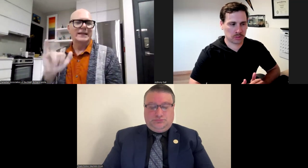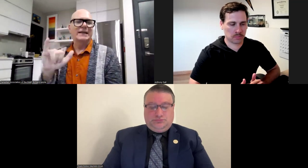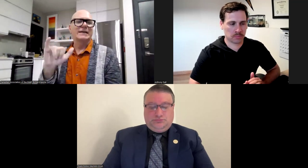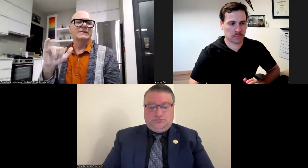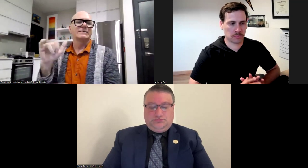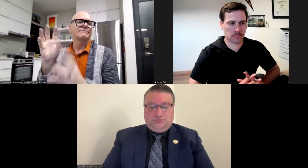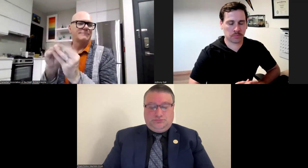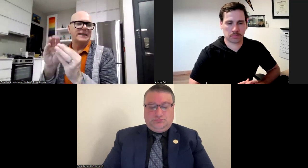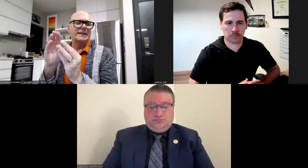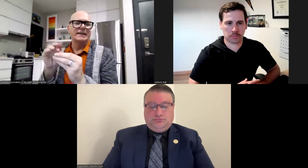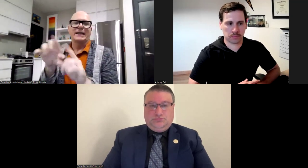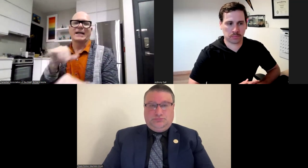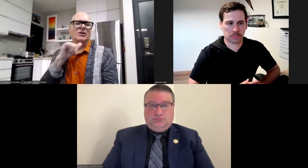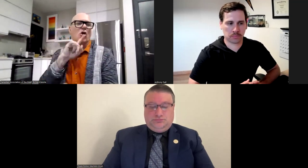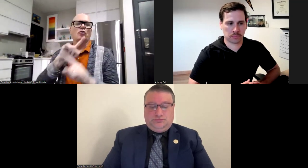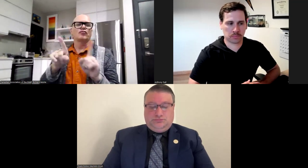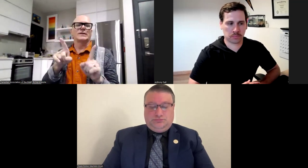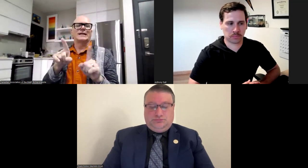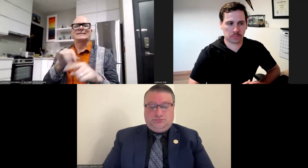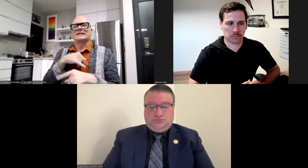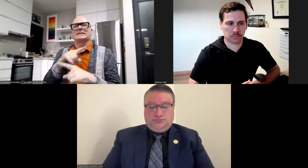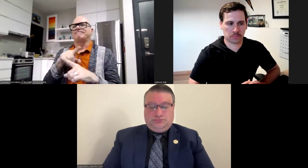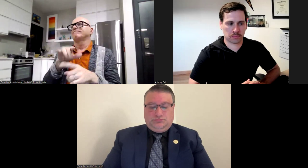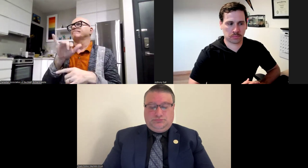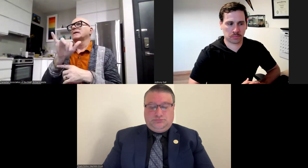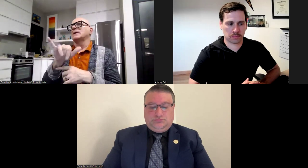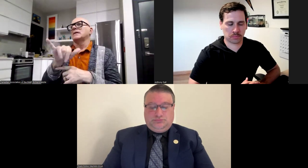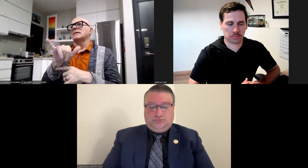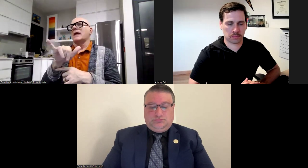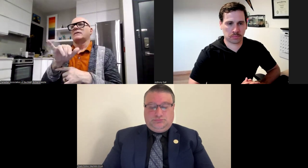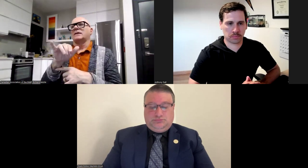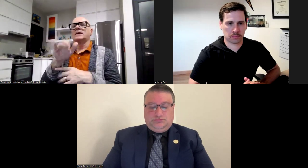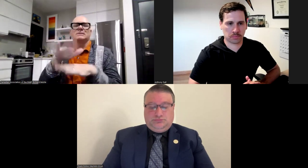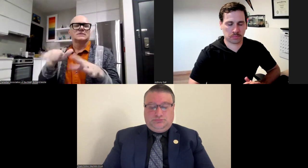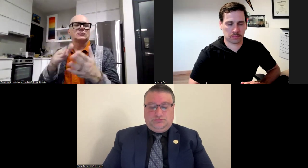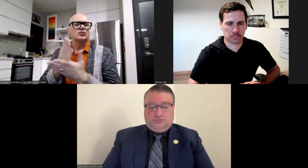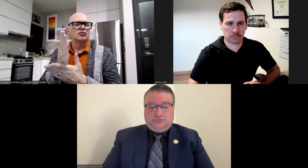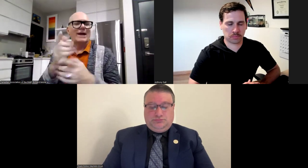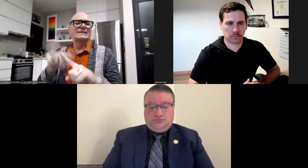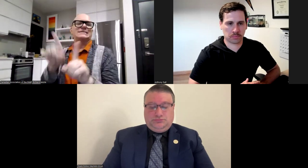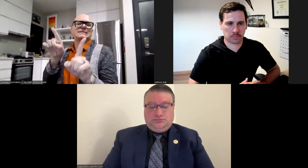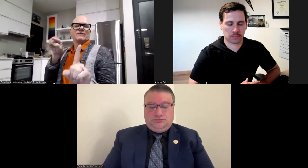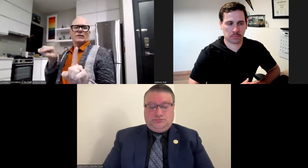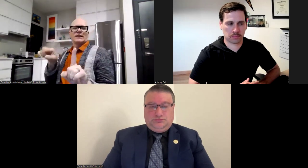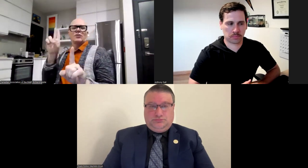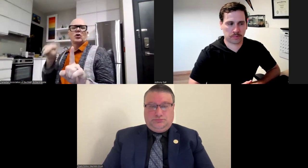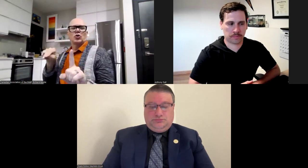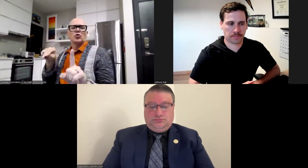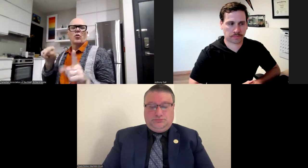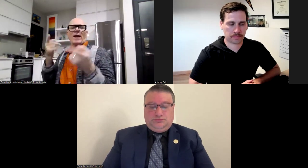forward. That happened in South Korea at the Congress there, to bring forward the Declaration